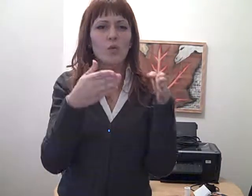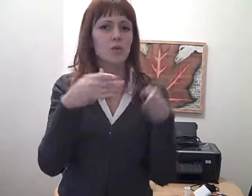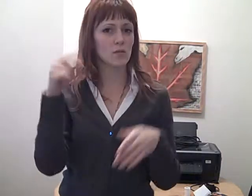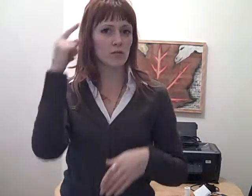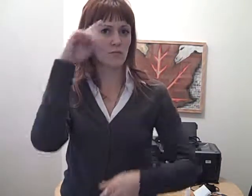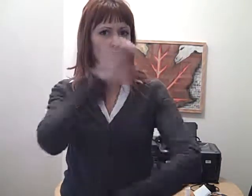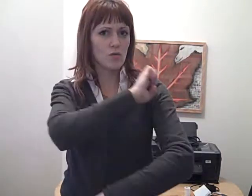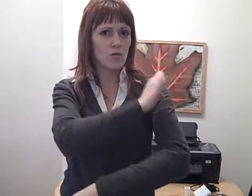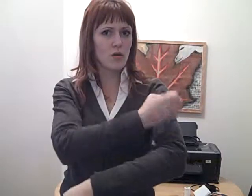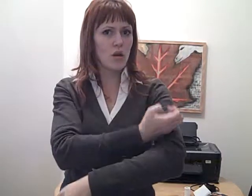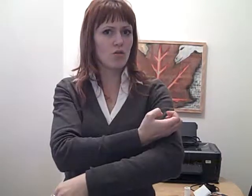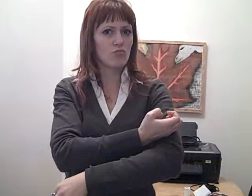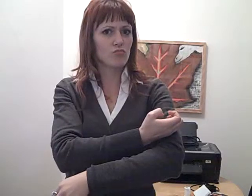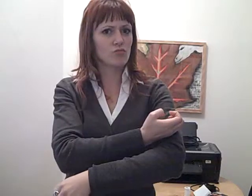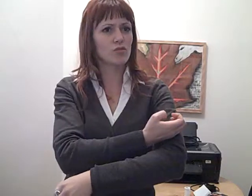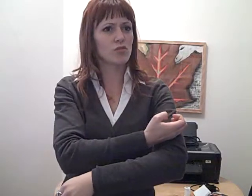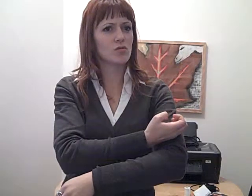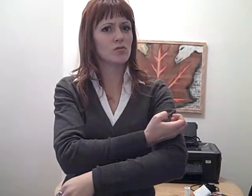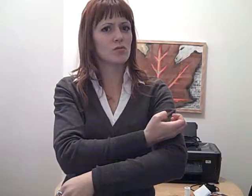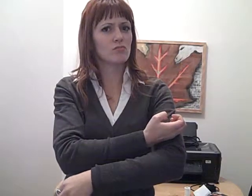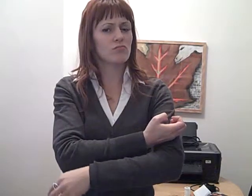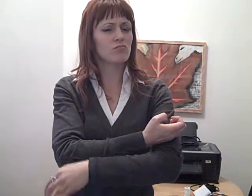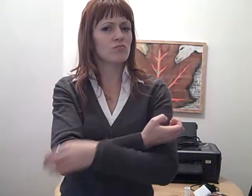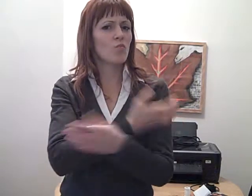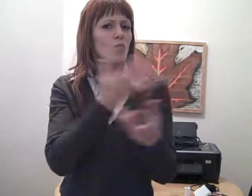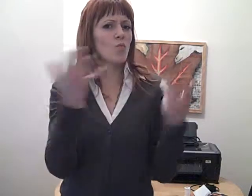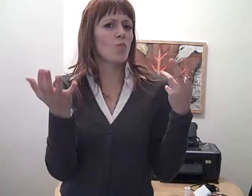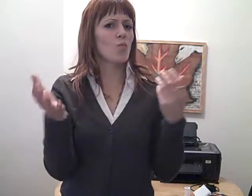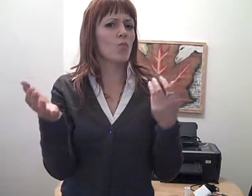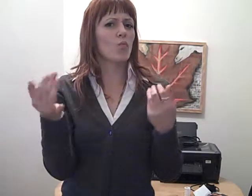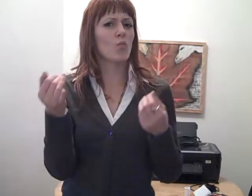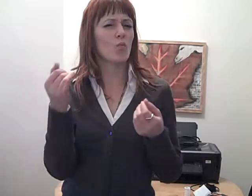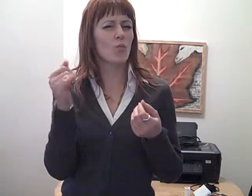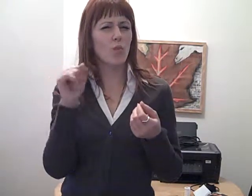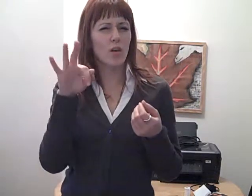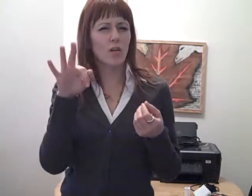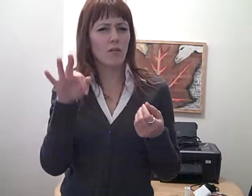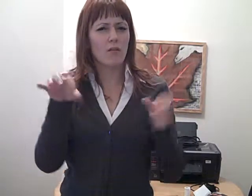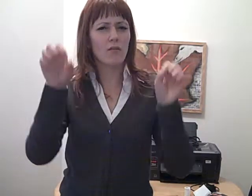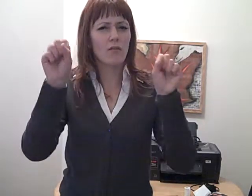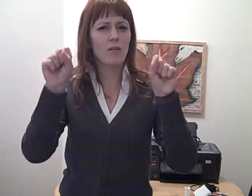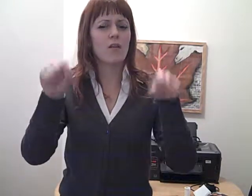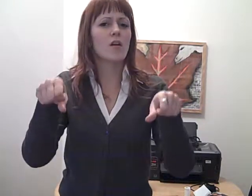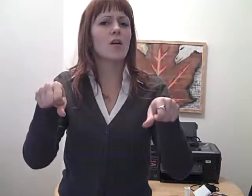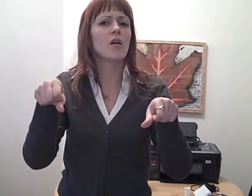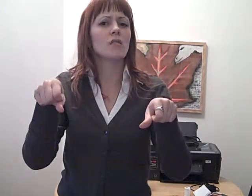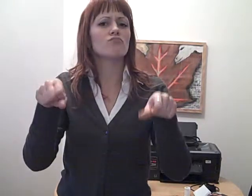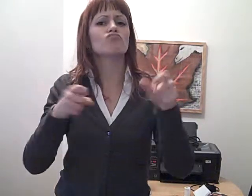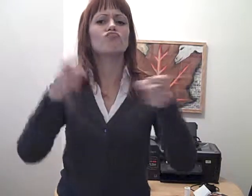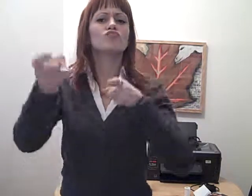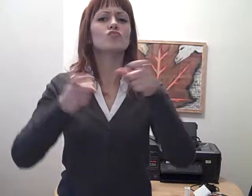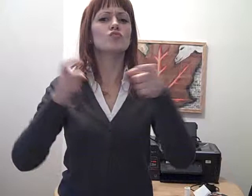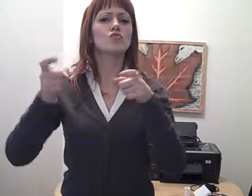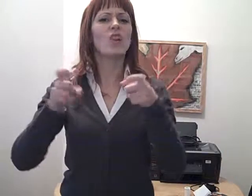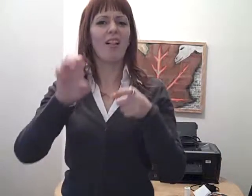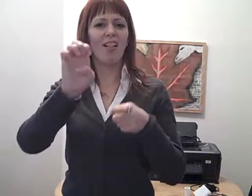And what if we could get exquisite control over the essence of energy, the